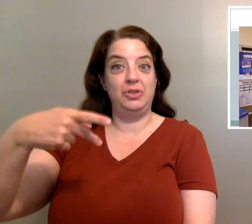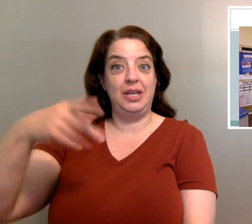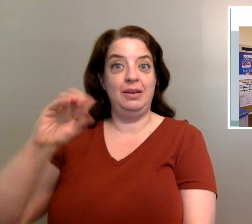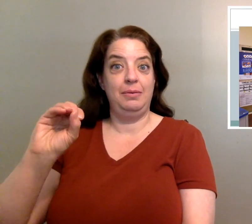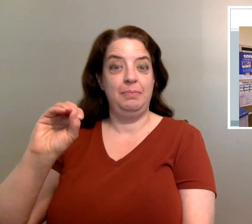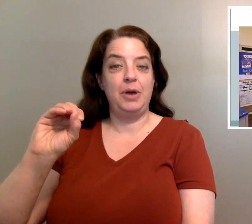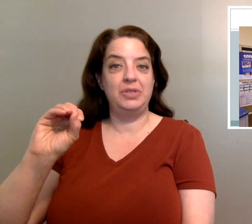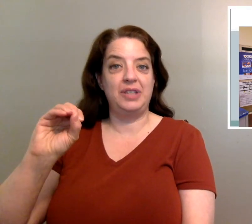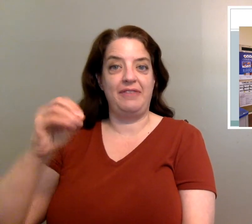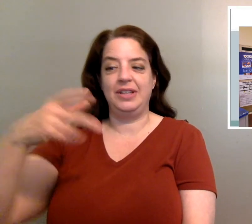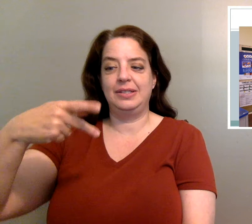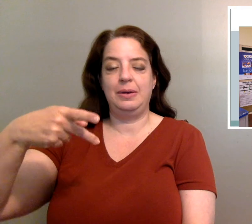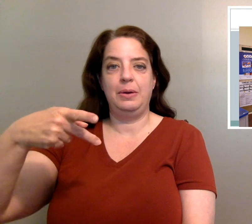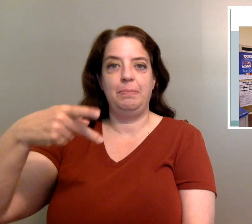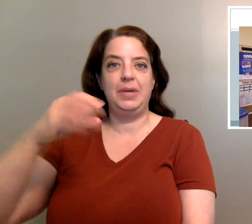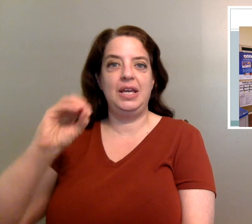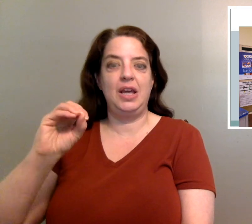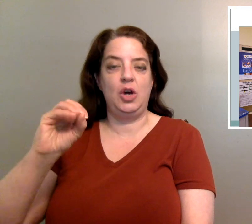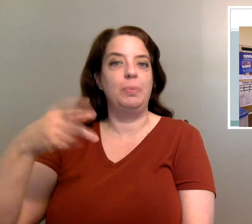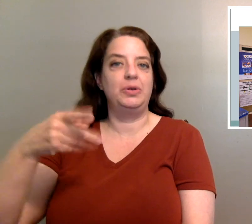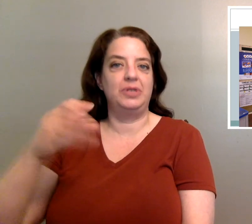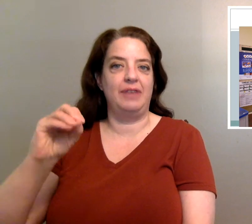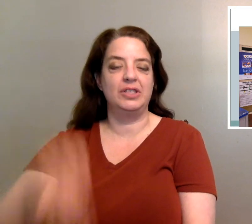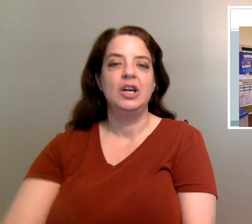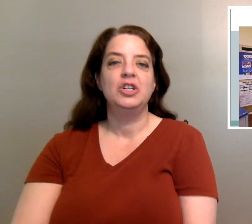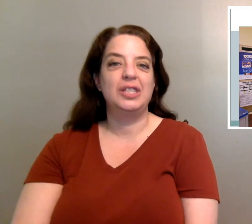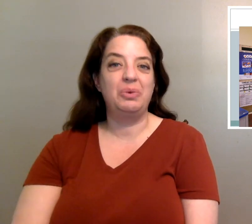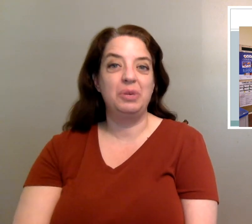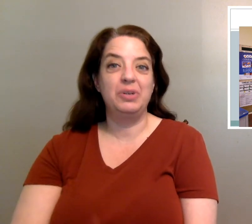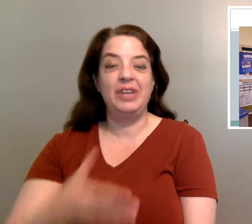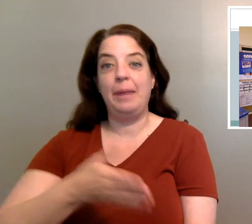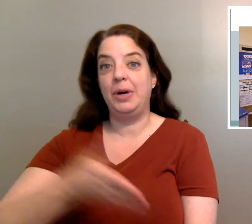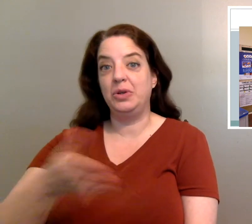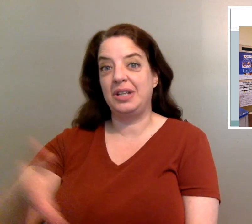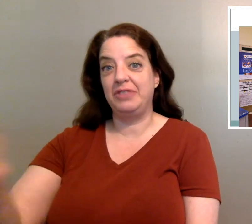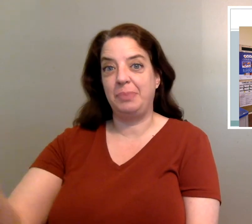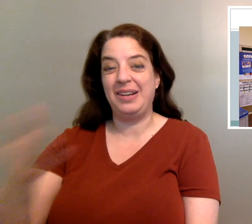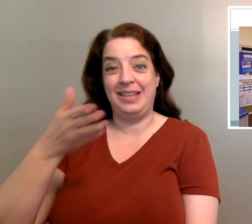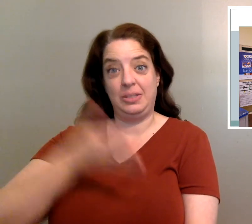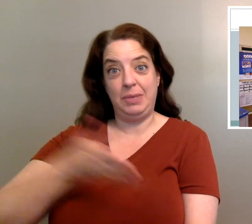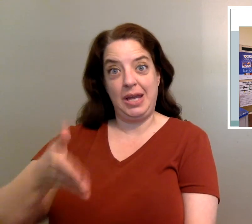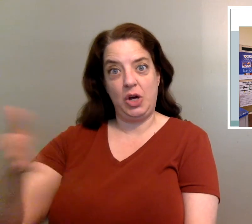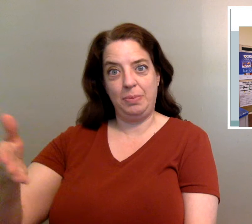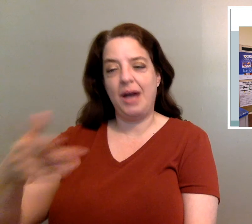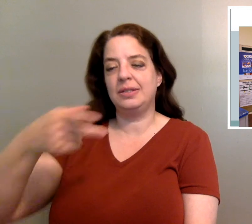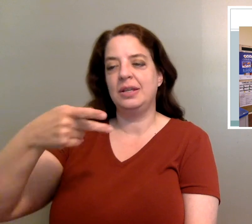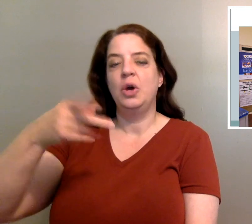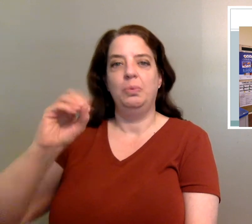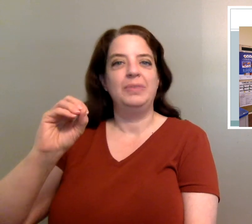the post office. P.O., post office. Just like we abbreviate post office box as P.O. box, that's how we